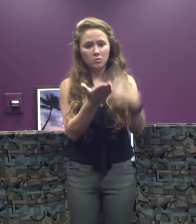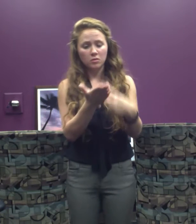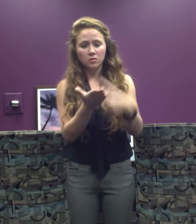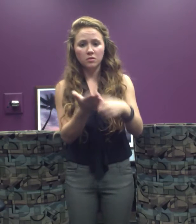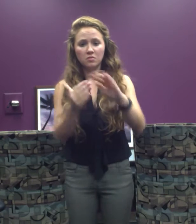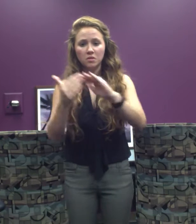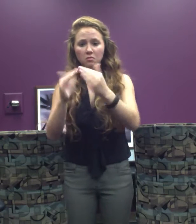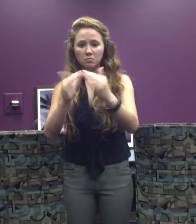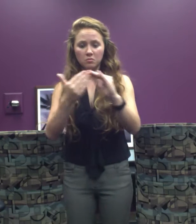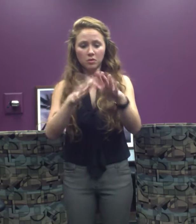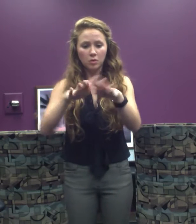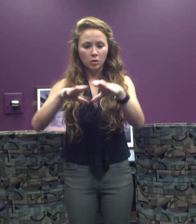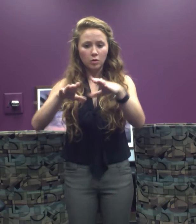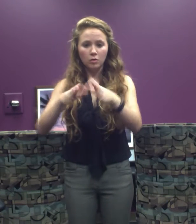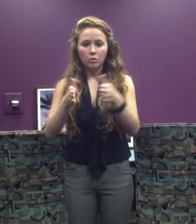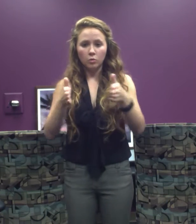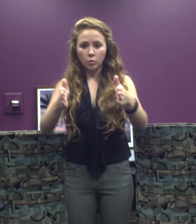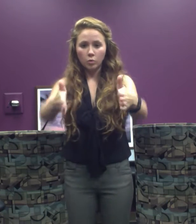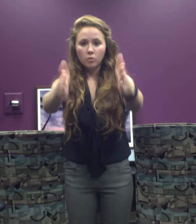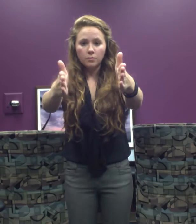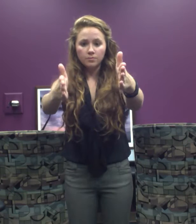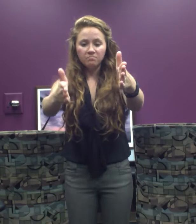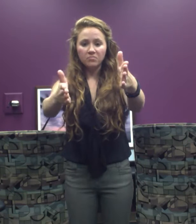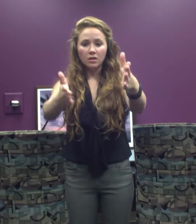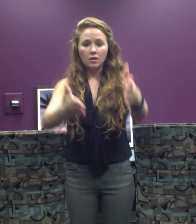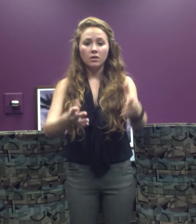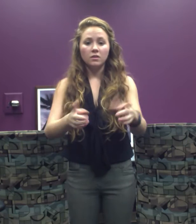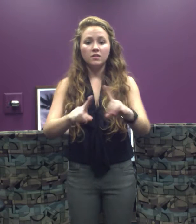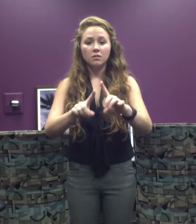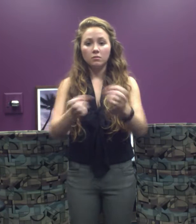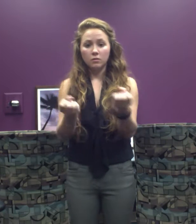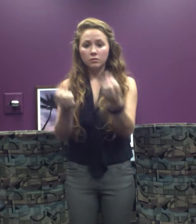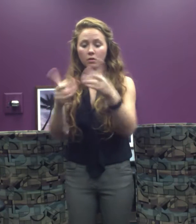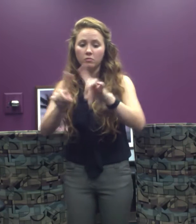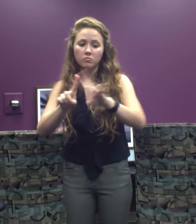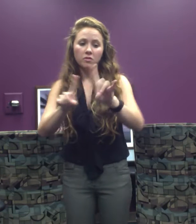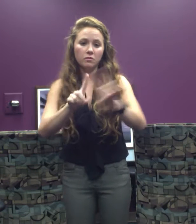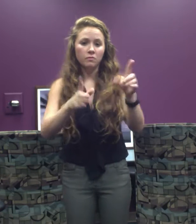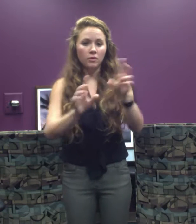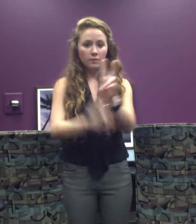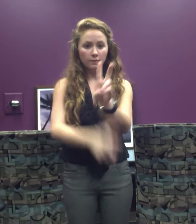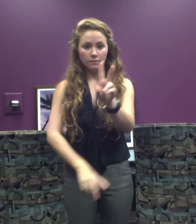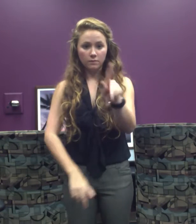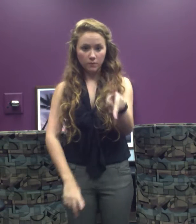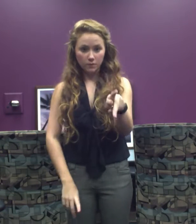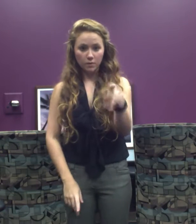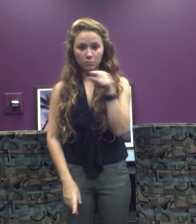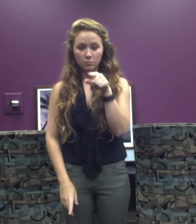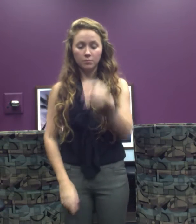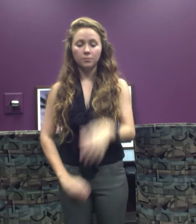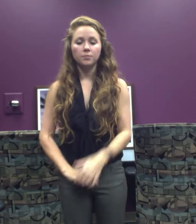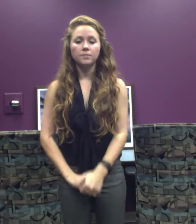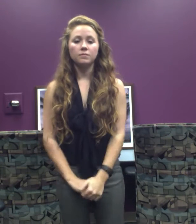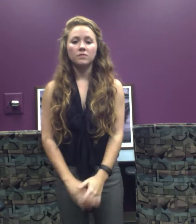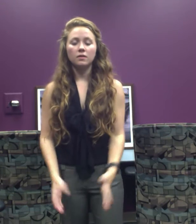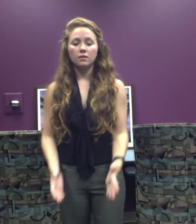to involve yourselves with. All you have to remember is the lesson that we're going to do now. Once you've established your height and the width,